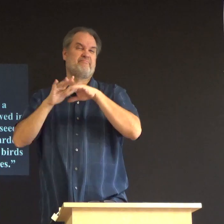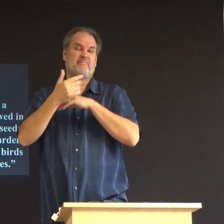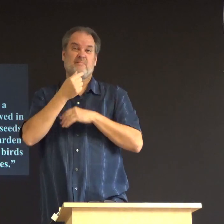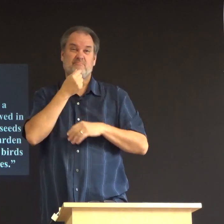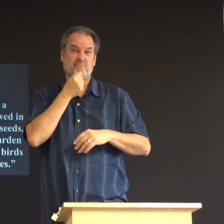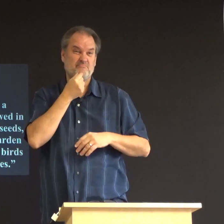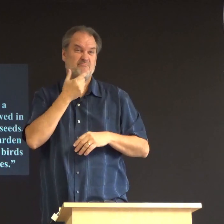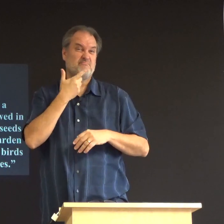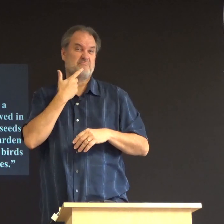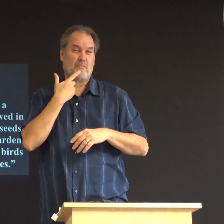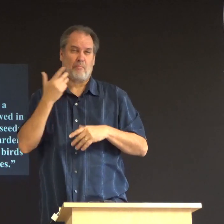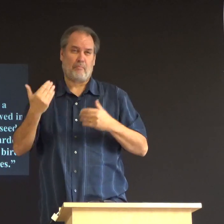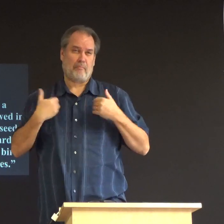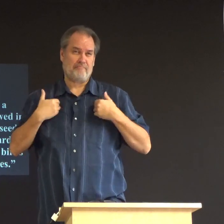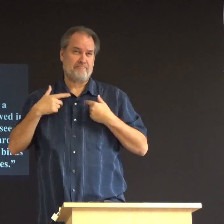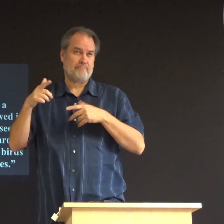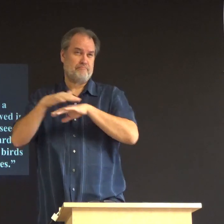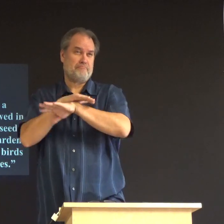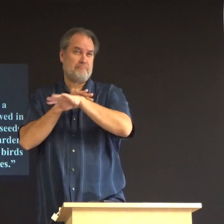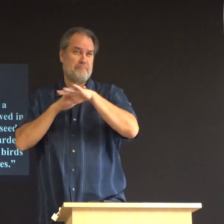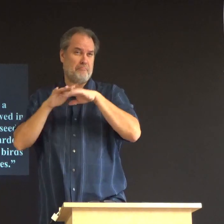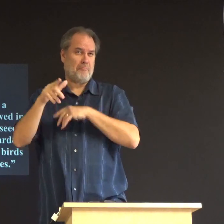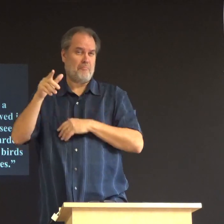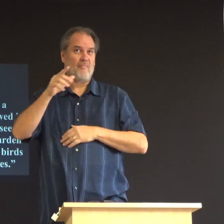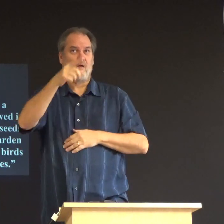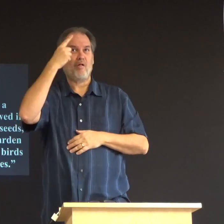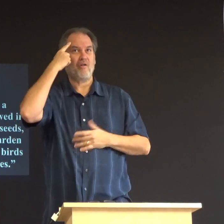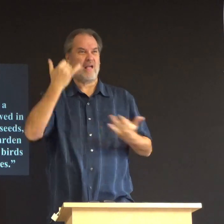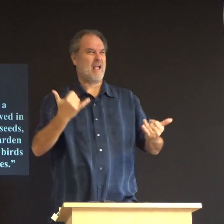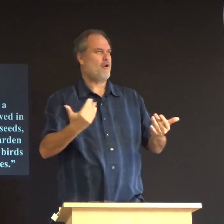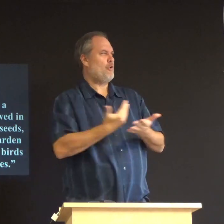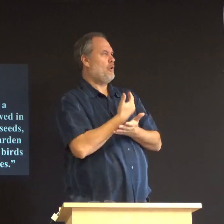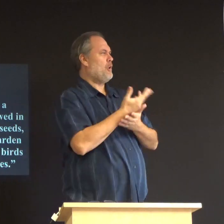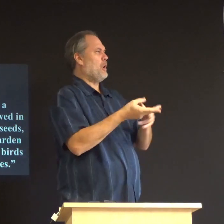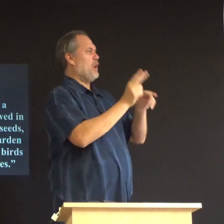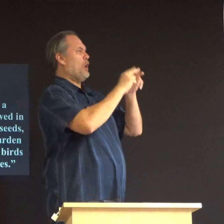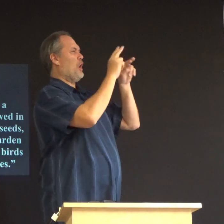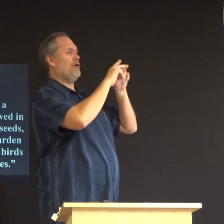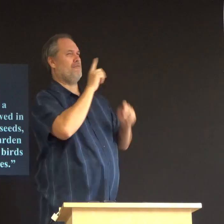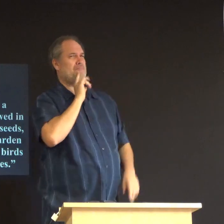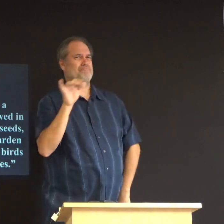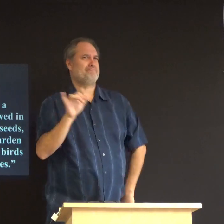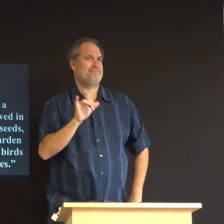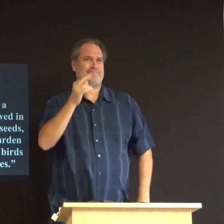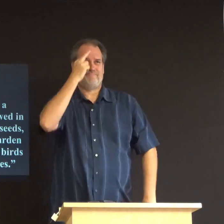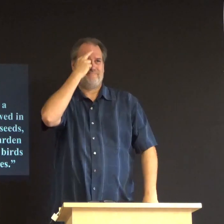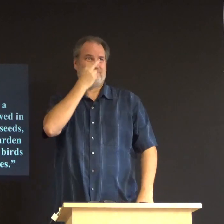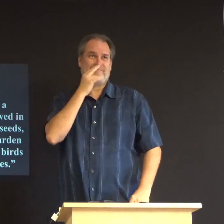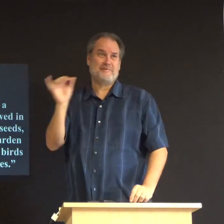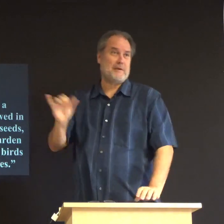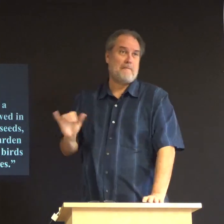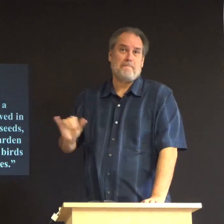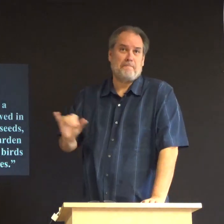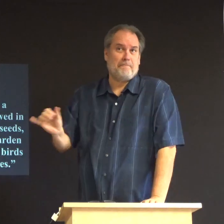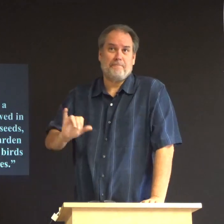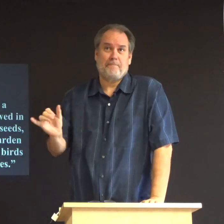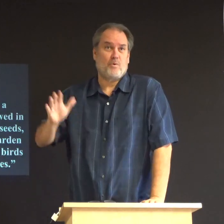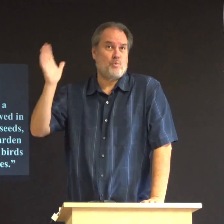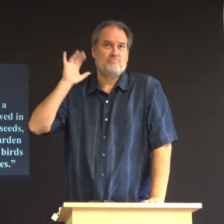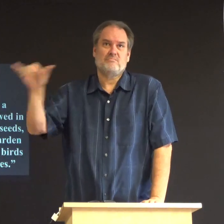You know, they had a lot of orgies and gay and all of that. It was similar to our